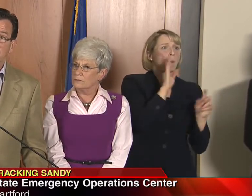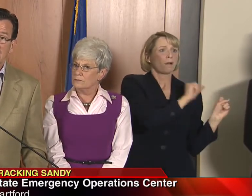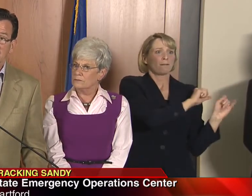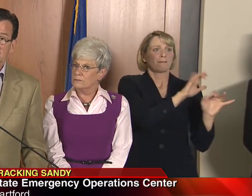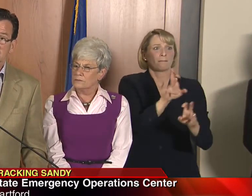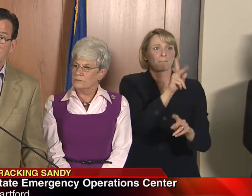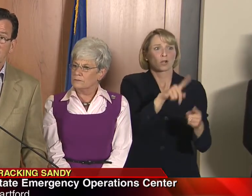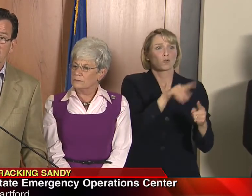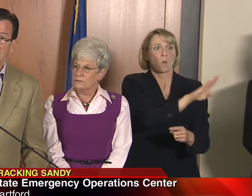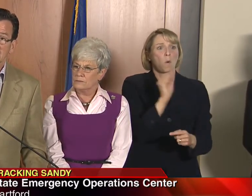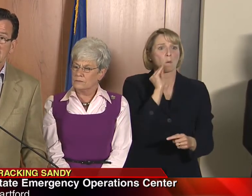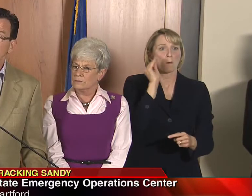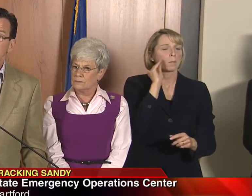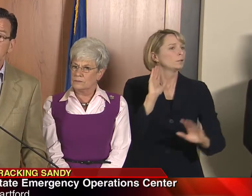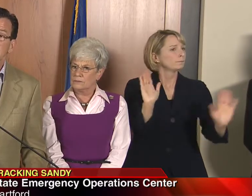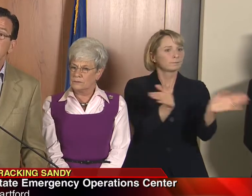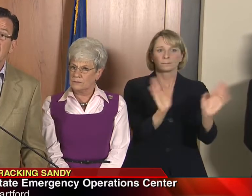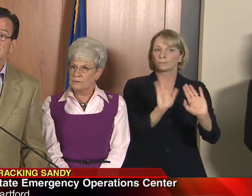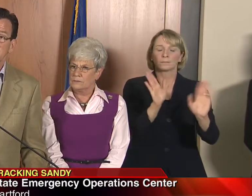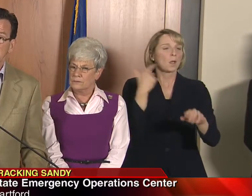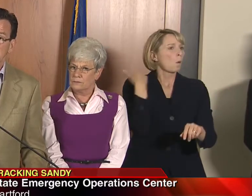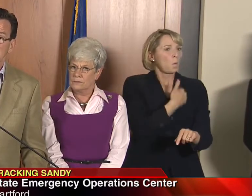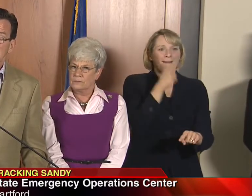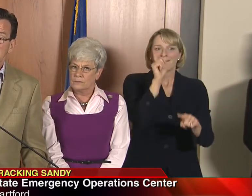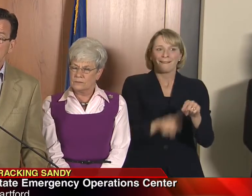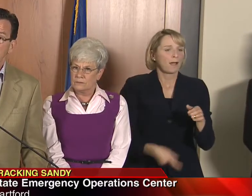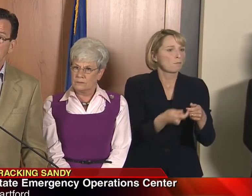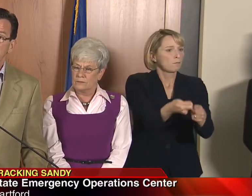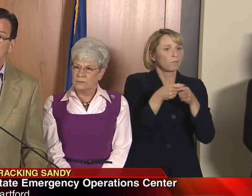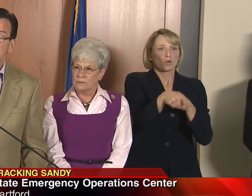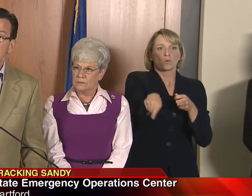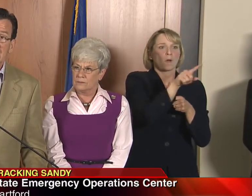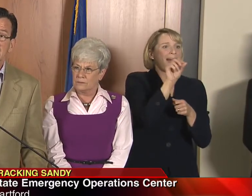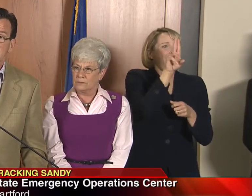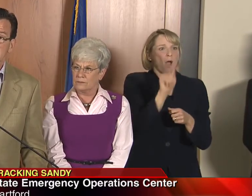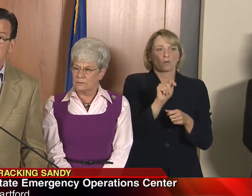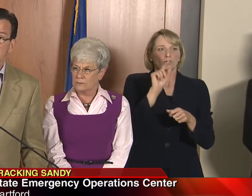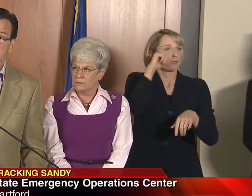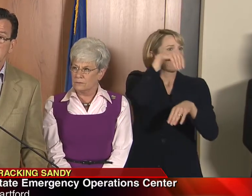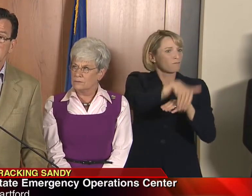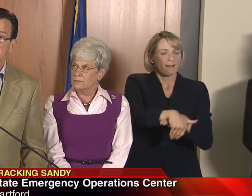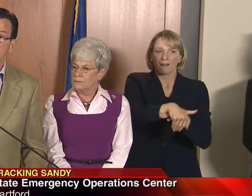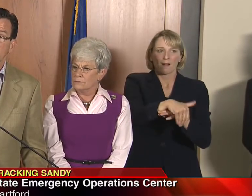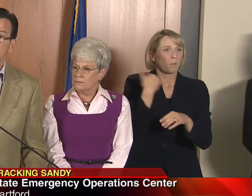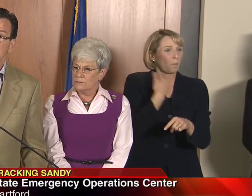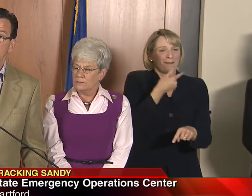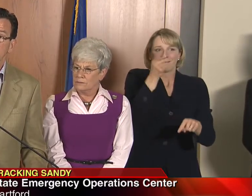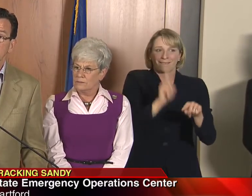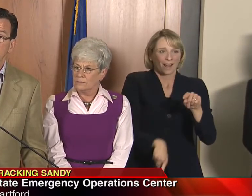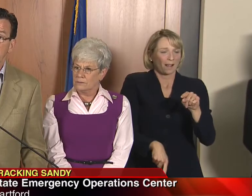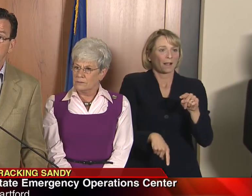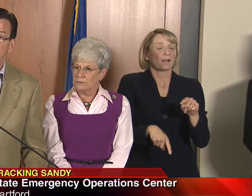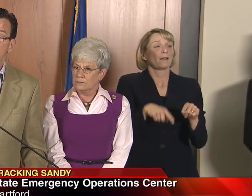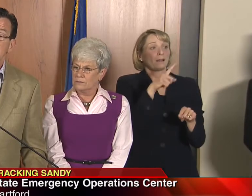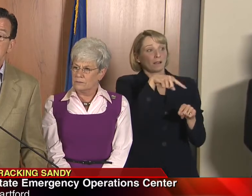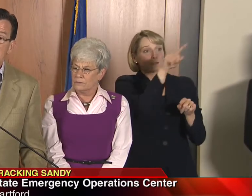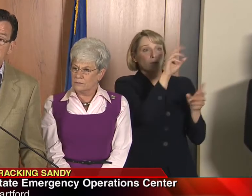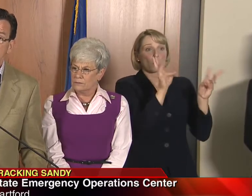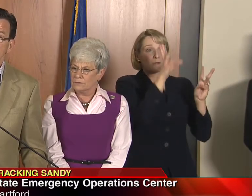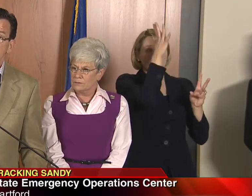get people out tomorrow night. That's going to be an impossibility if we experience anything close to what we're being told to prepare